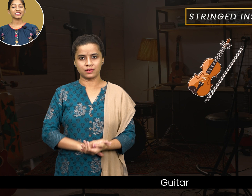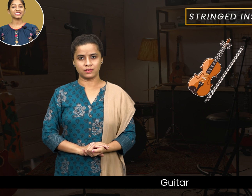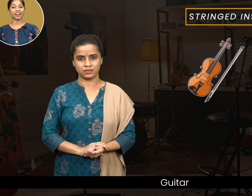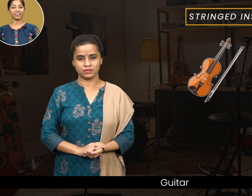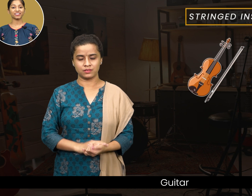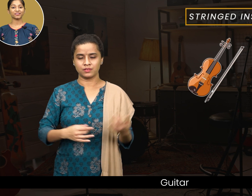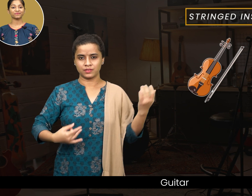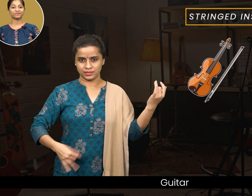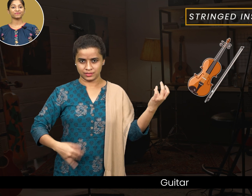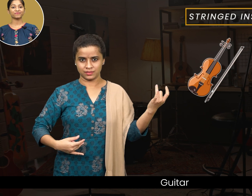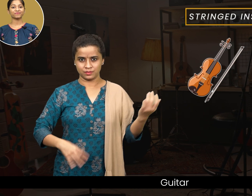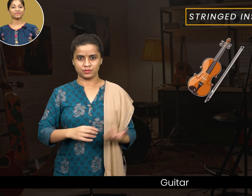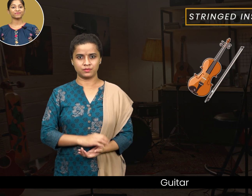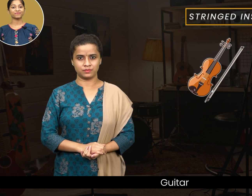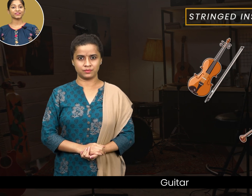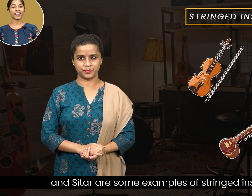guitar,